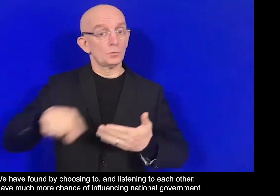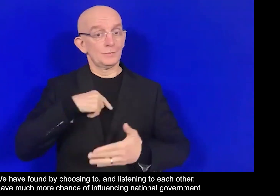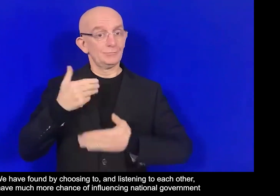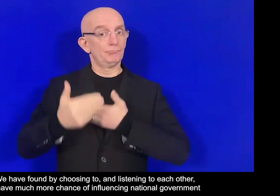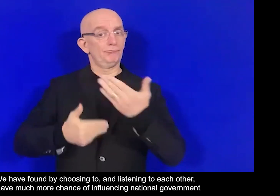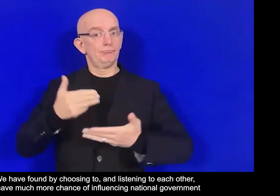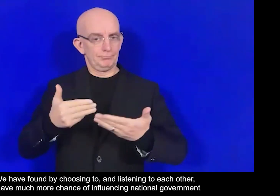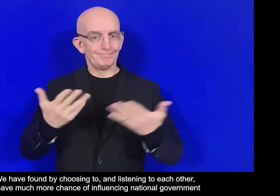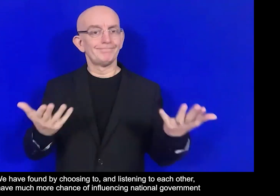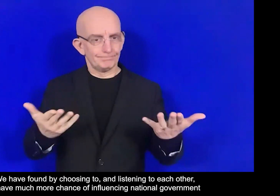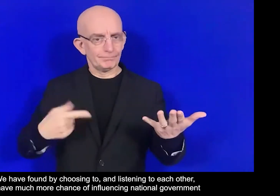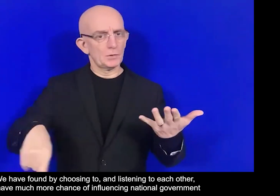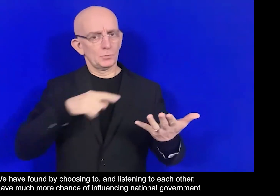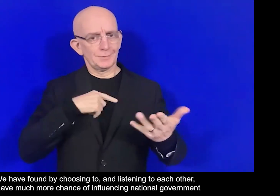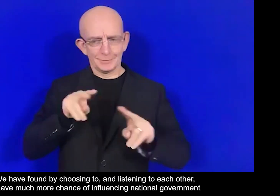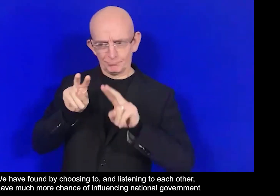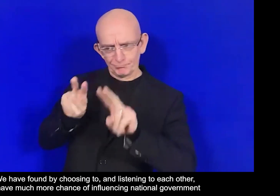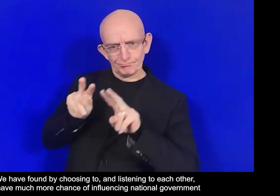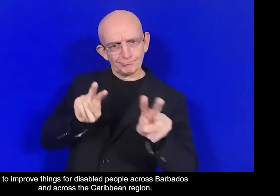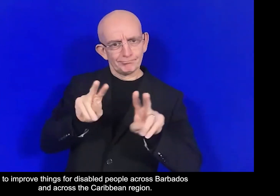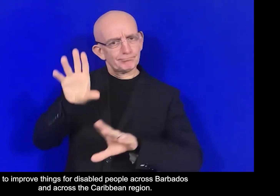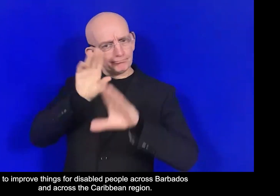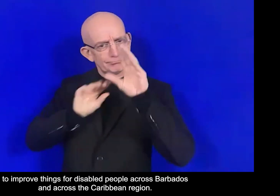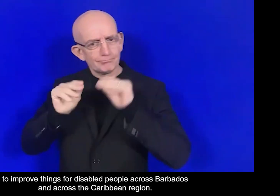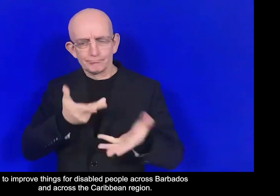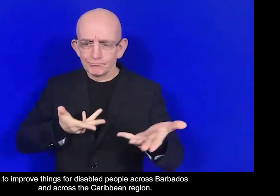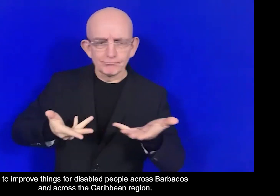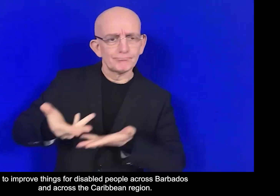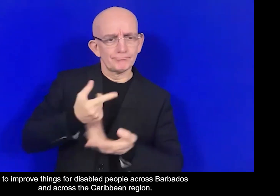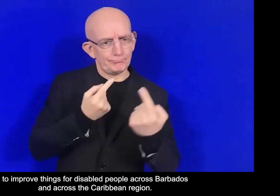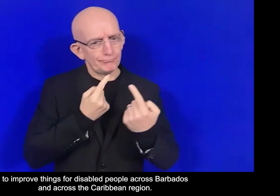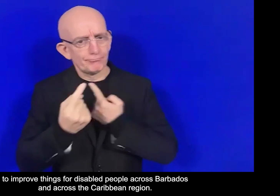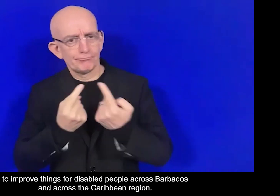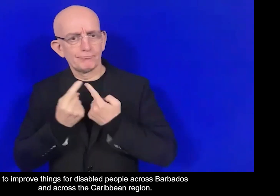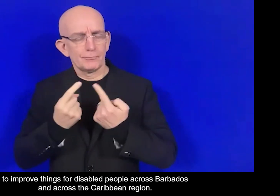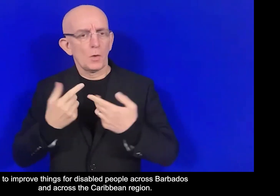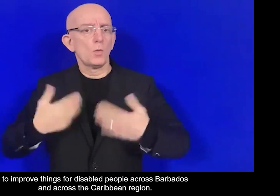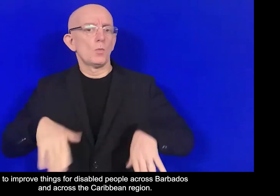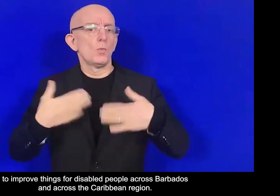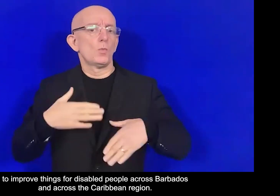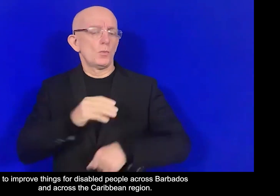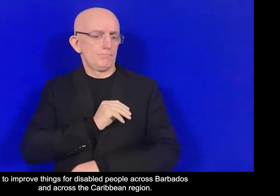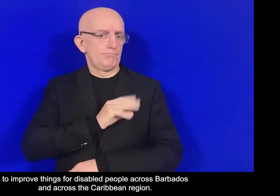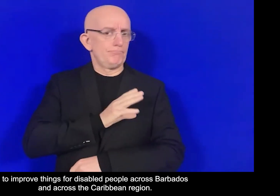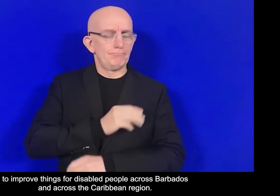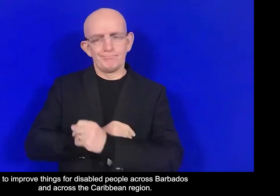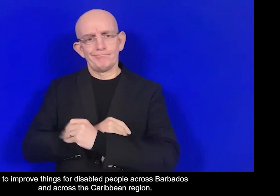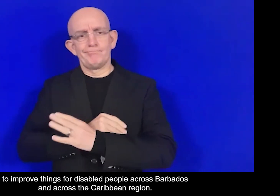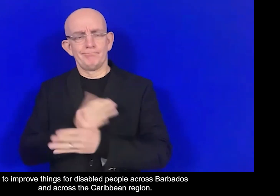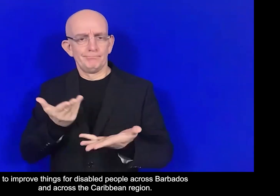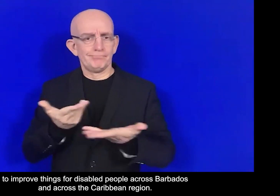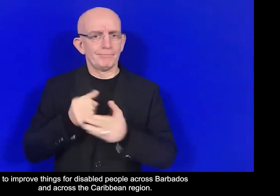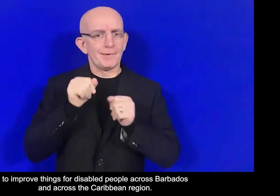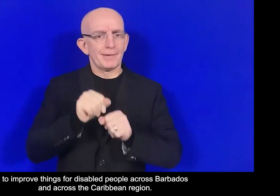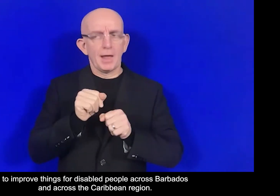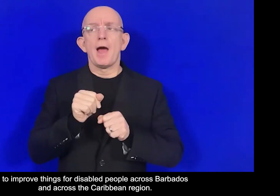of influencing national government to improve things for disabled people across